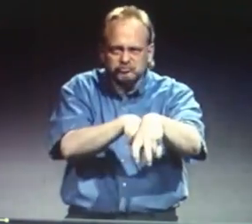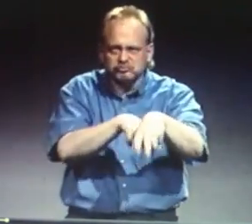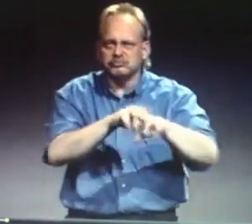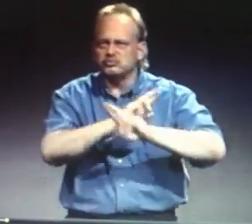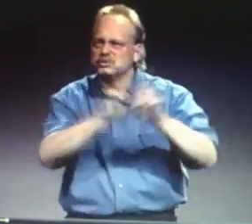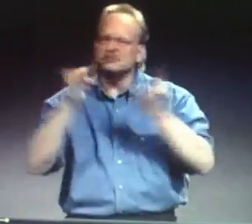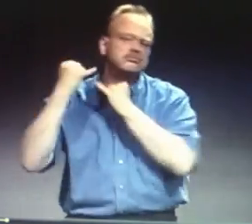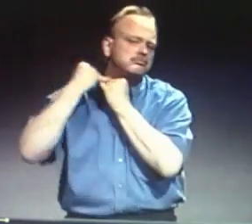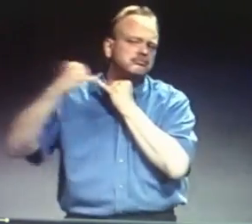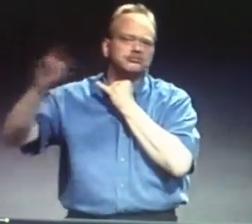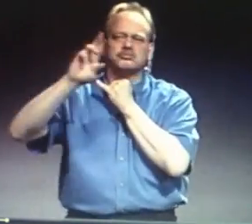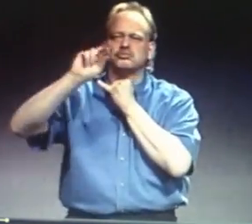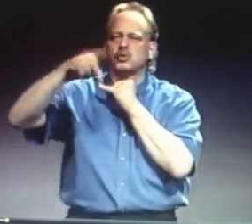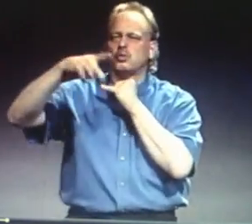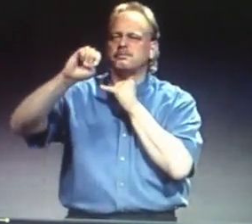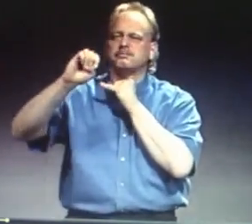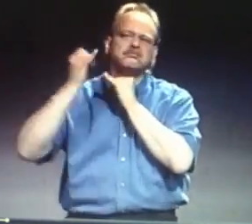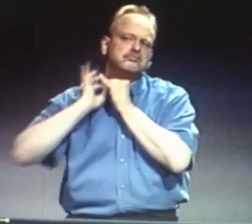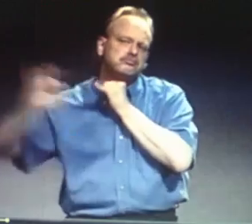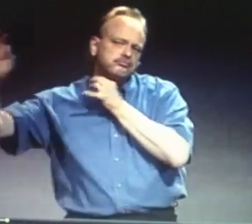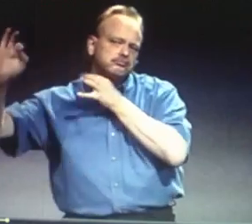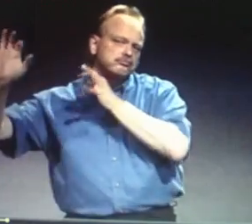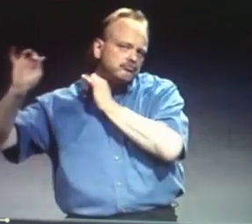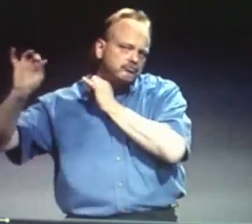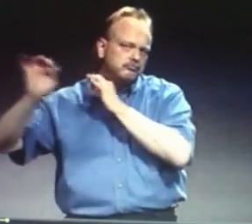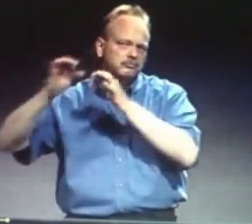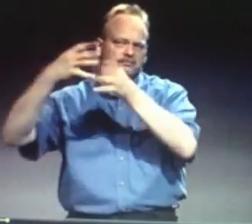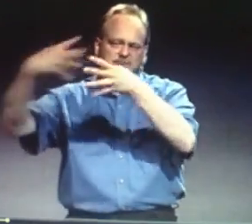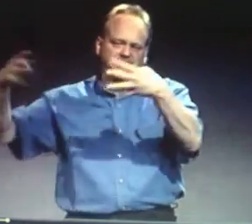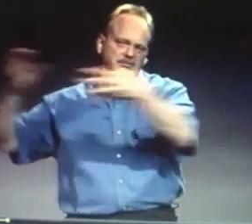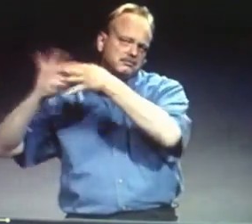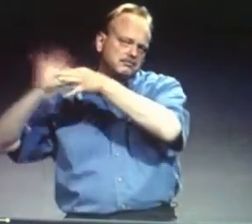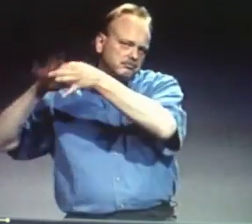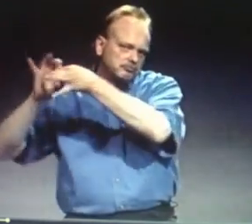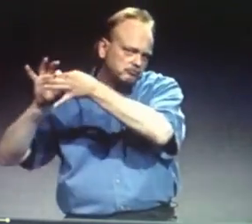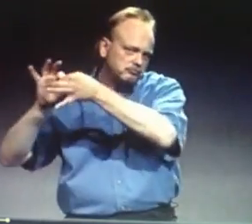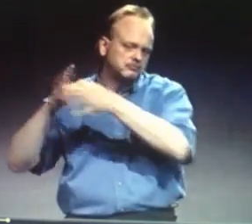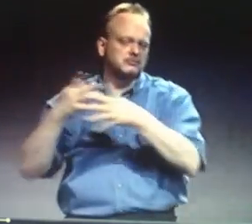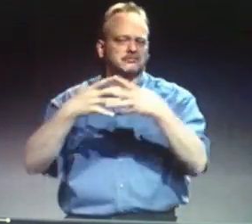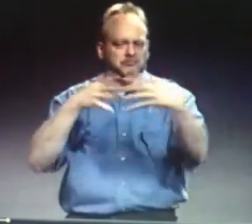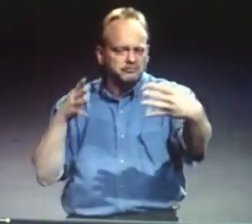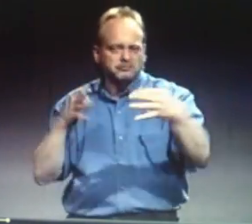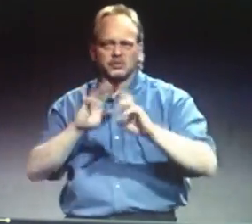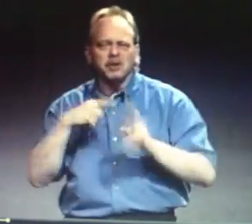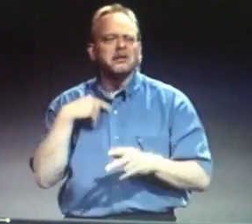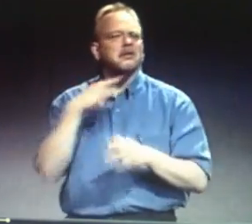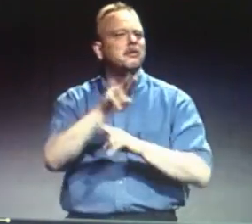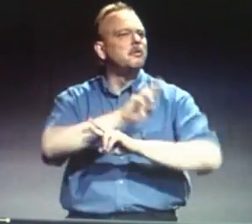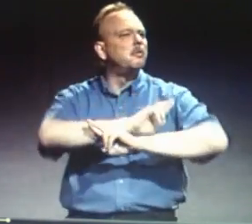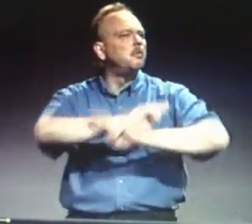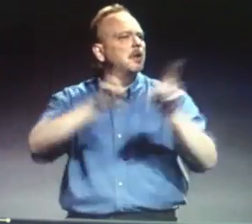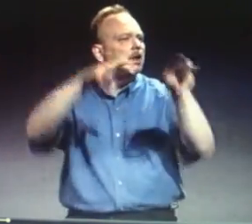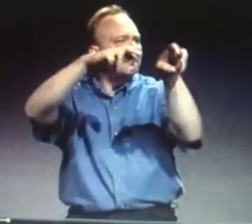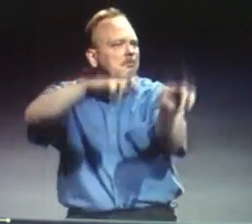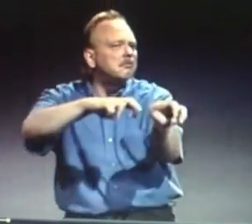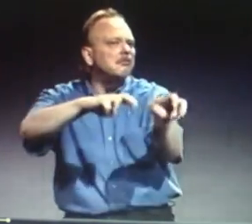We get there and the cow was all ready. There was a rope tied around its neck. It was tied to a